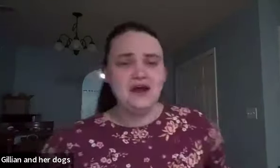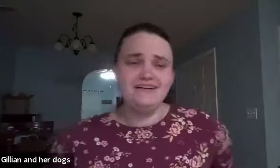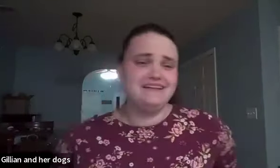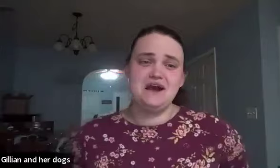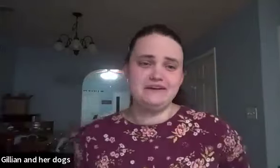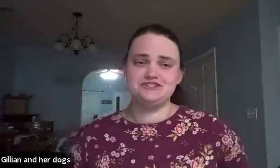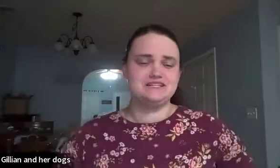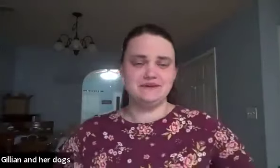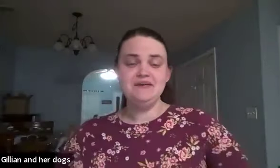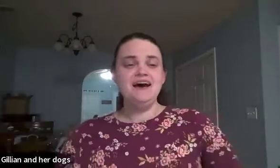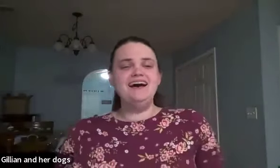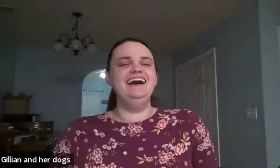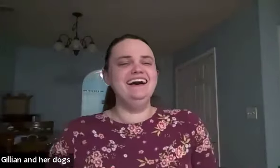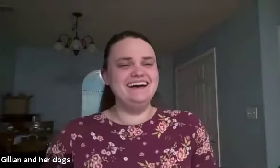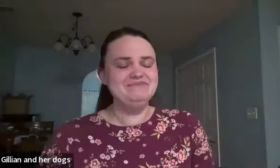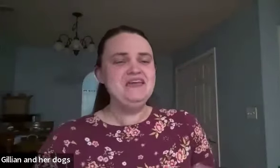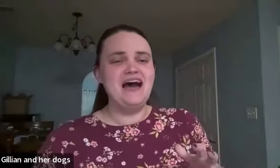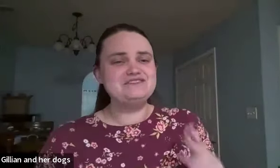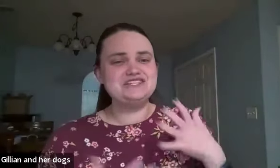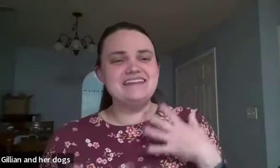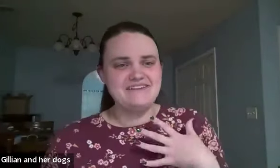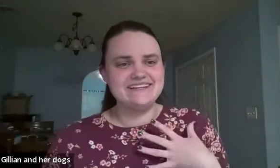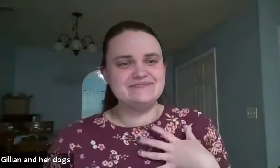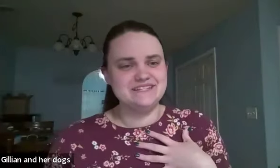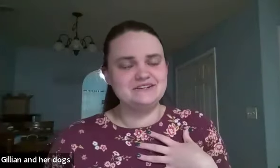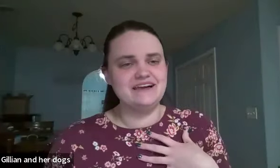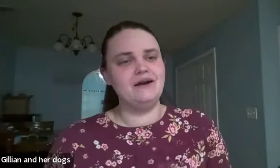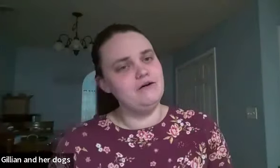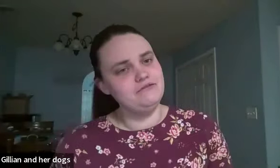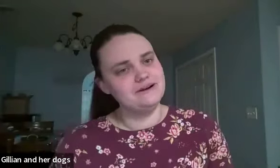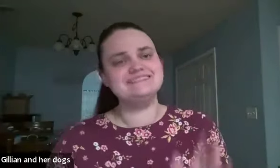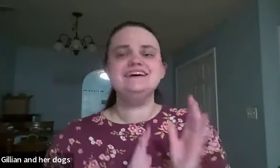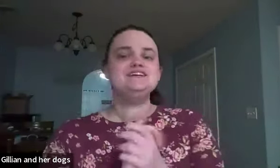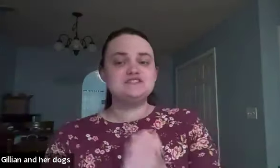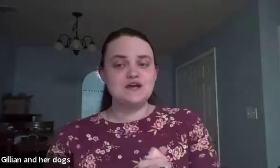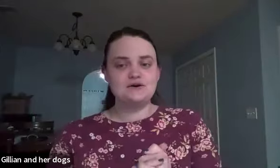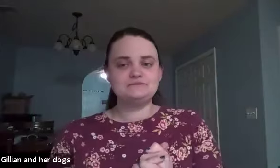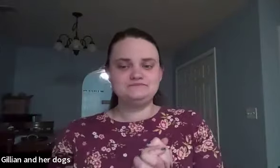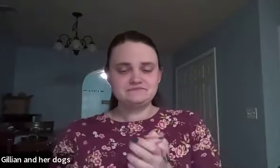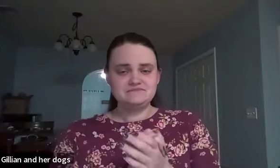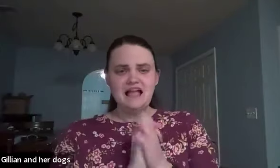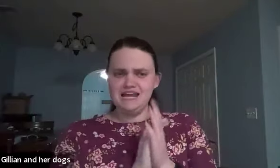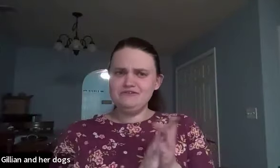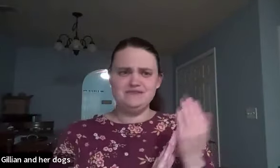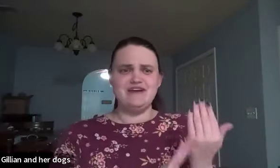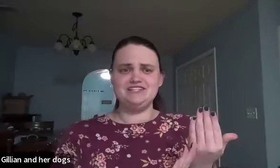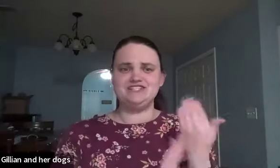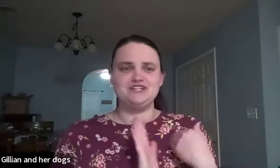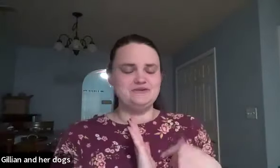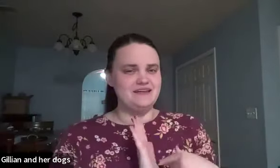No, that's not weird. Trust me. I was just laughing because I'm sitting here like, of course. So I don't think we've actually shown,